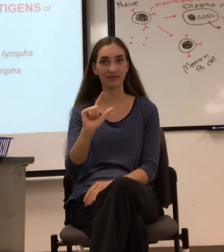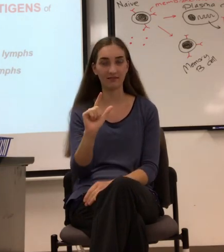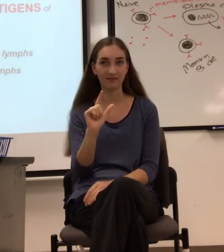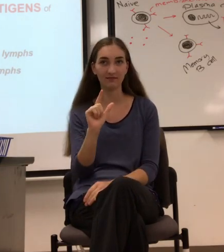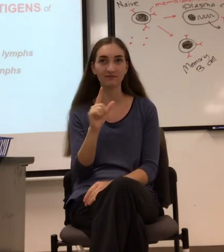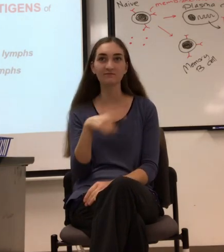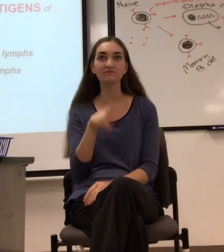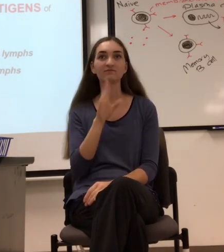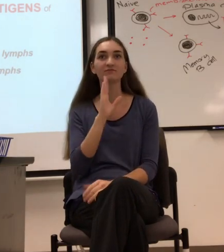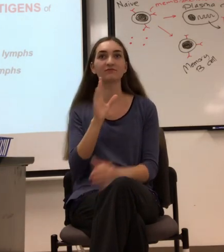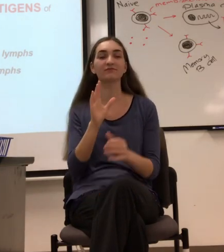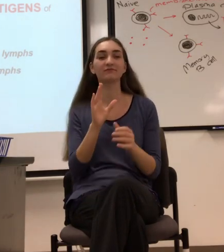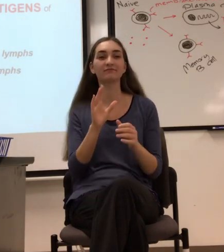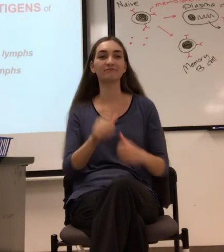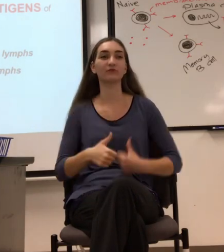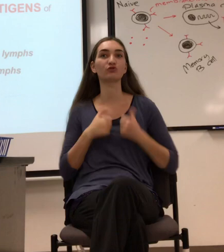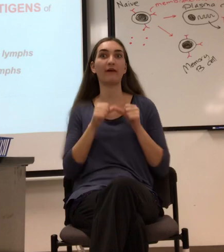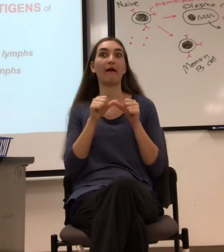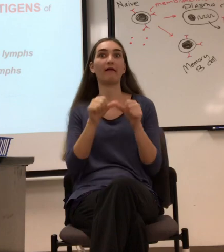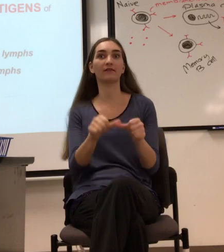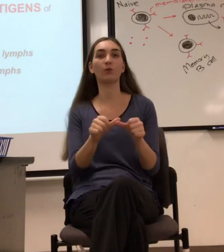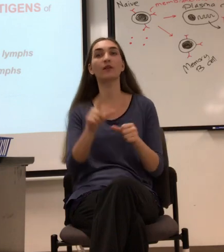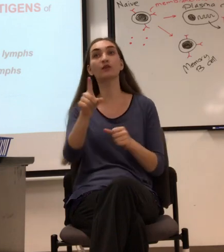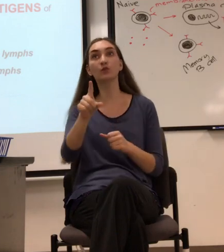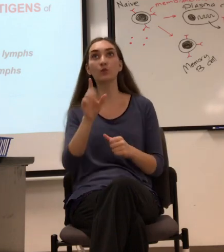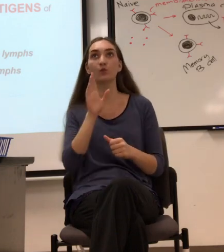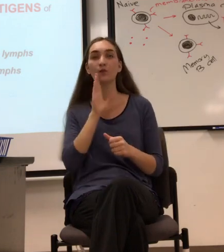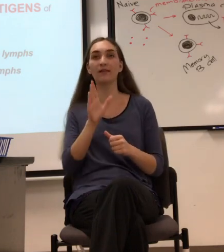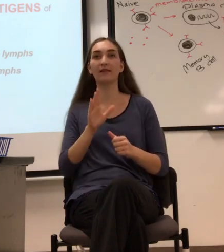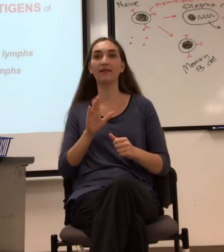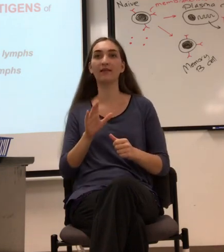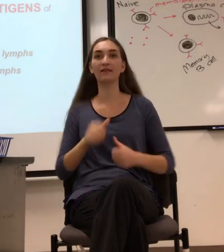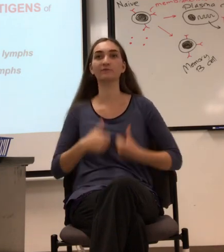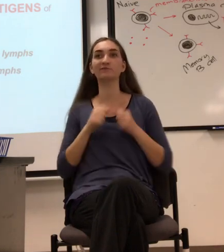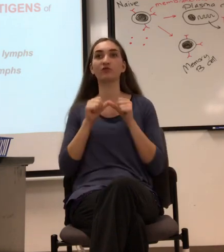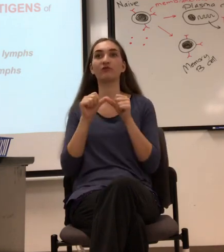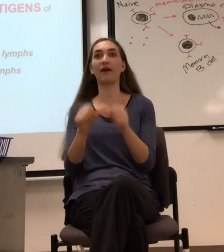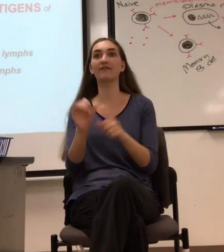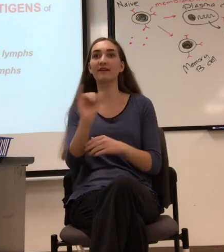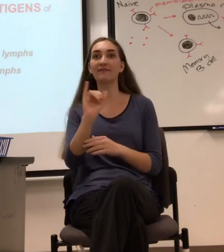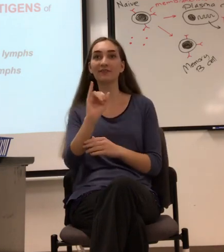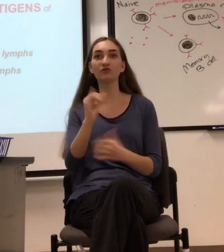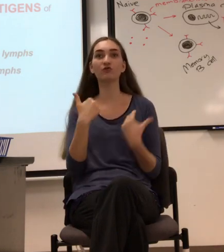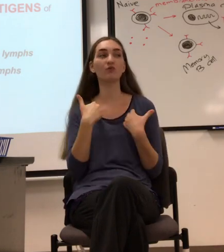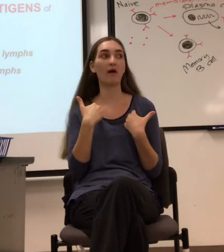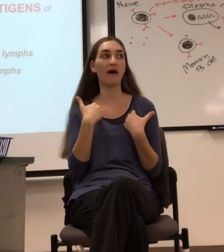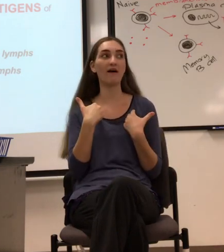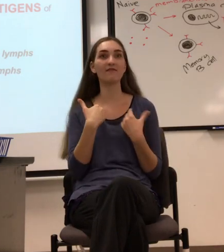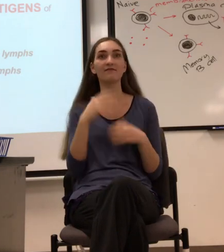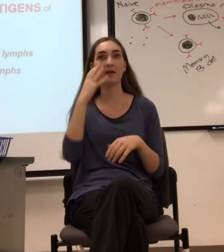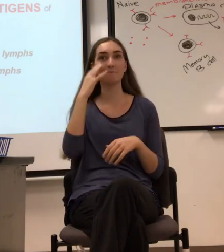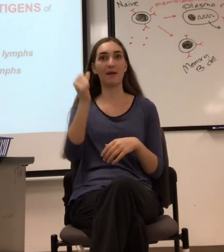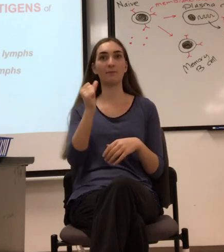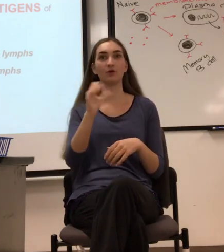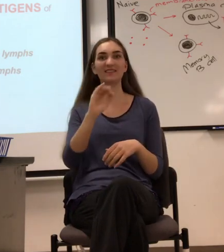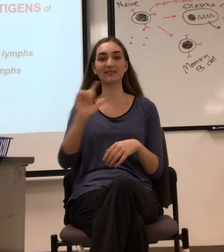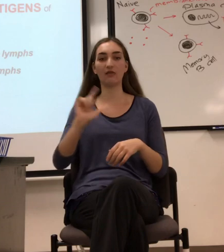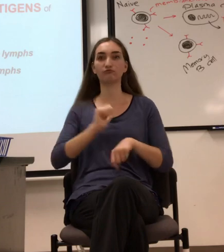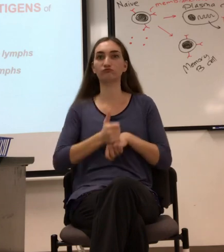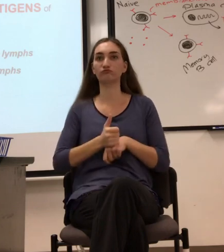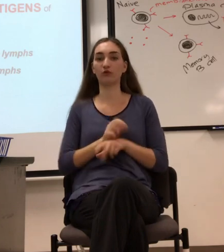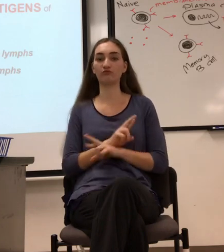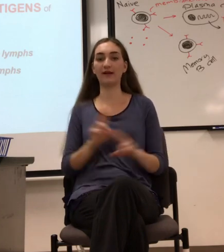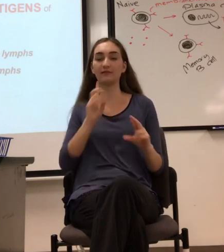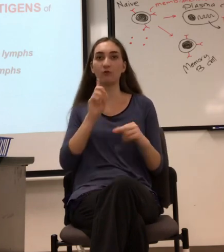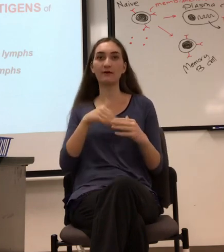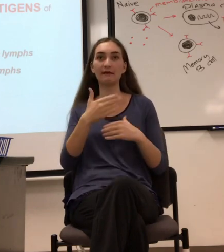They survive. You survive an infection. You have the memory cells for the next time to mount the faster, stronger response.